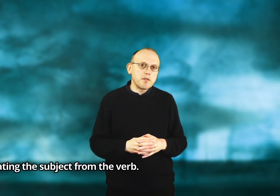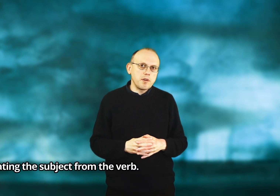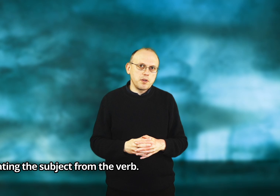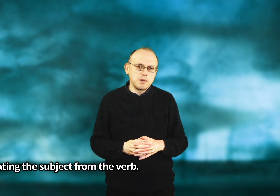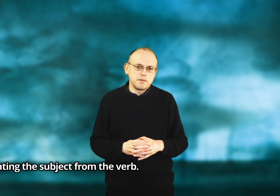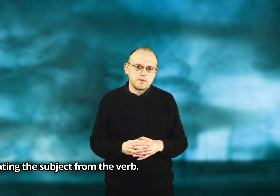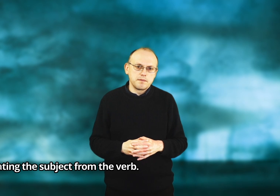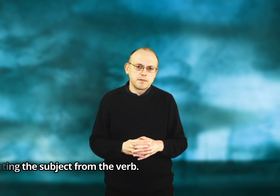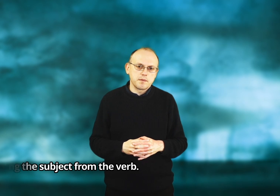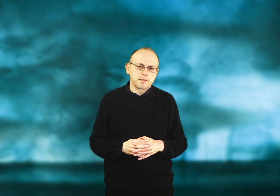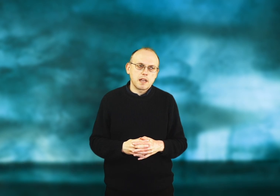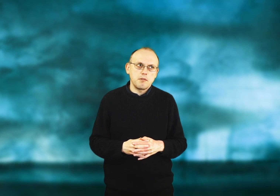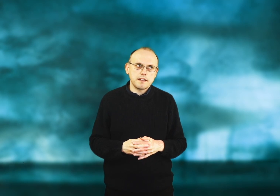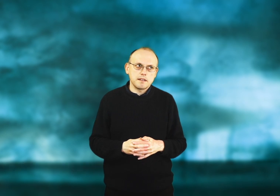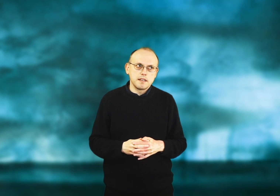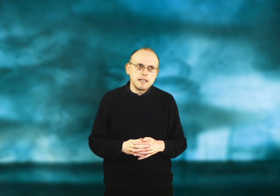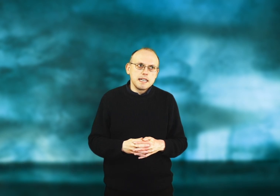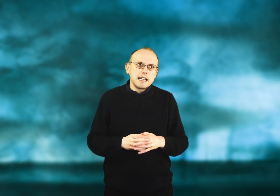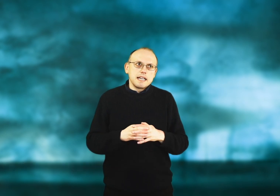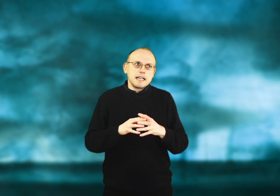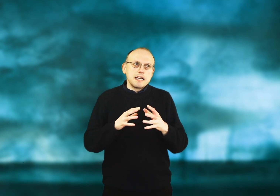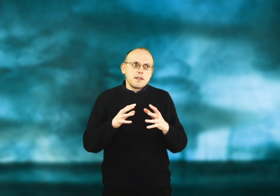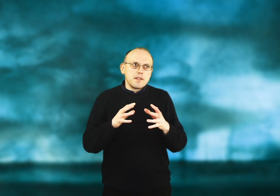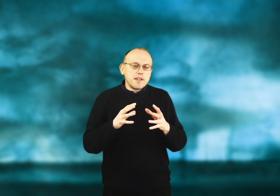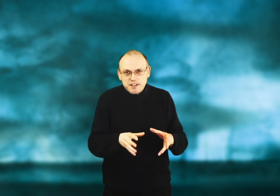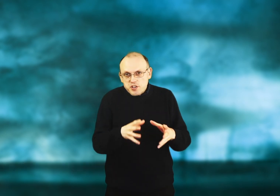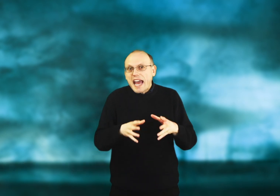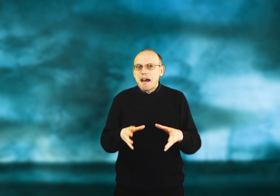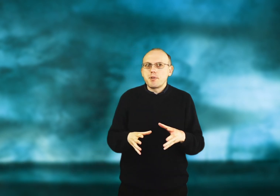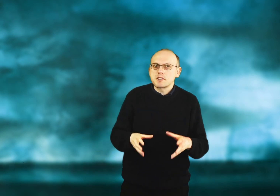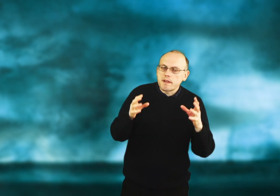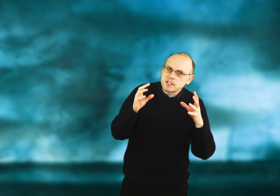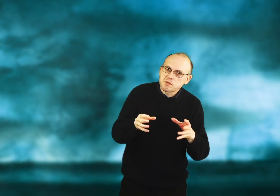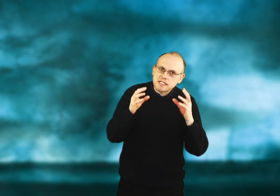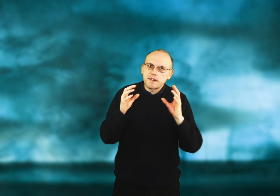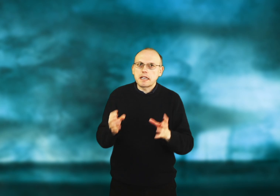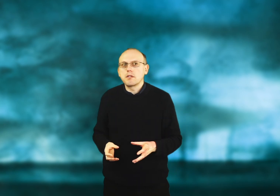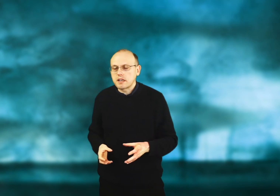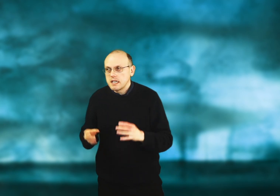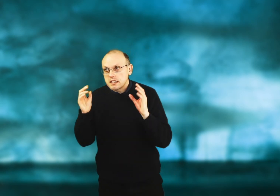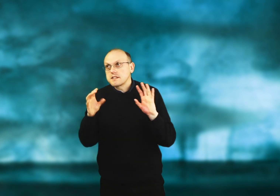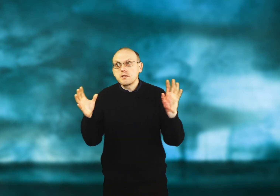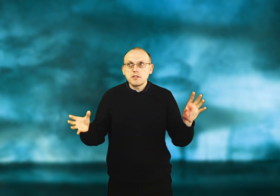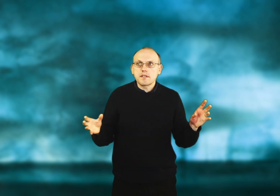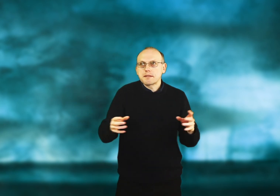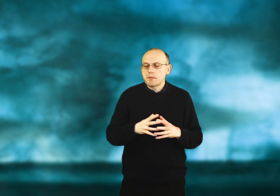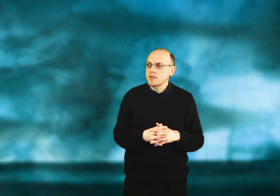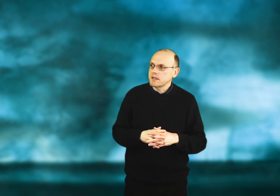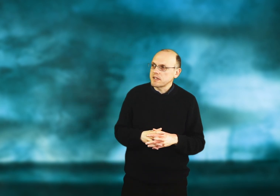verb. Right. That usually happens when the subject is very long. It is so long that people sometimes think